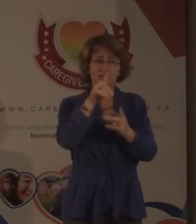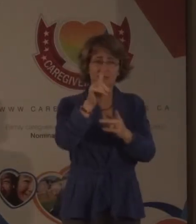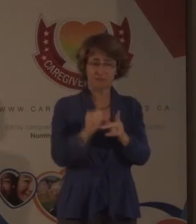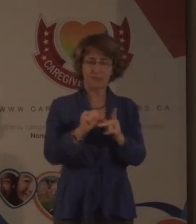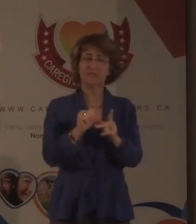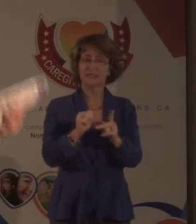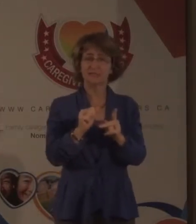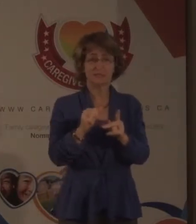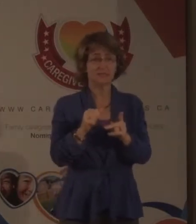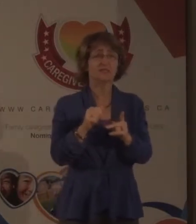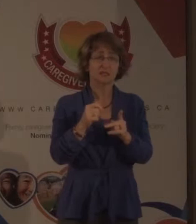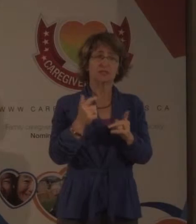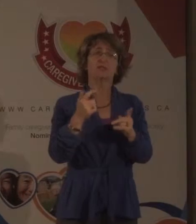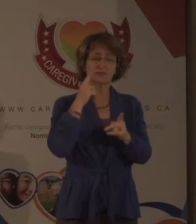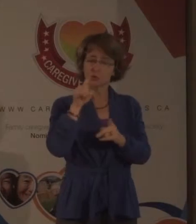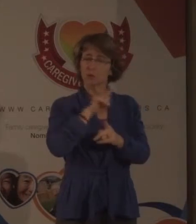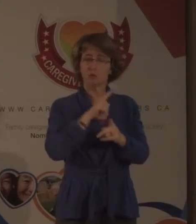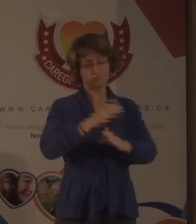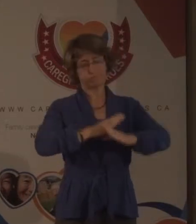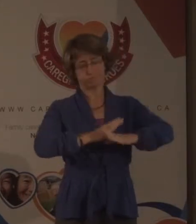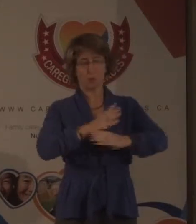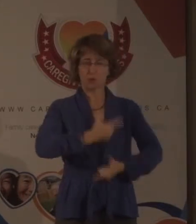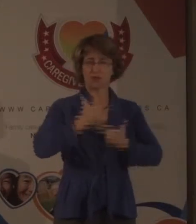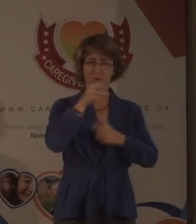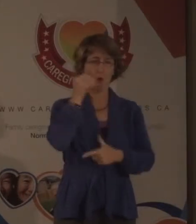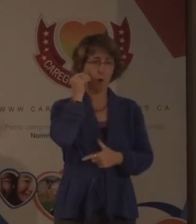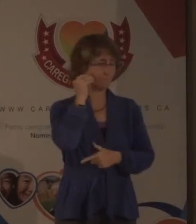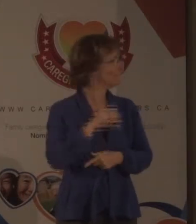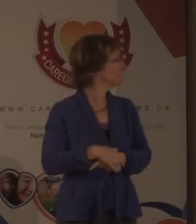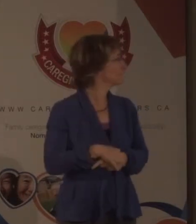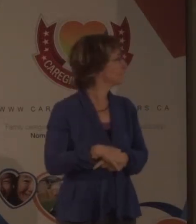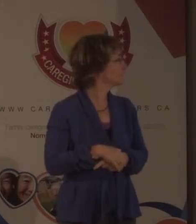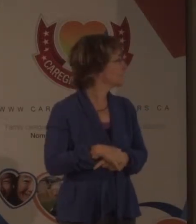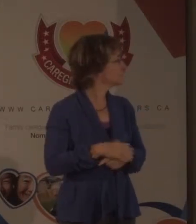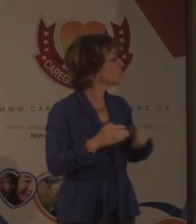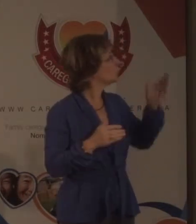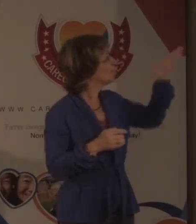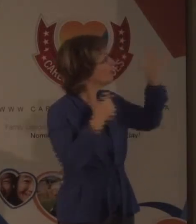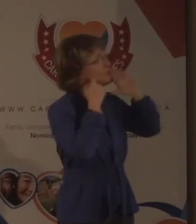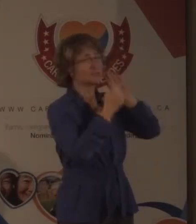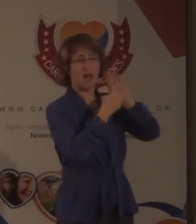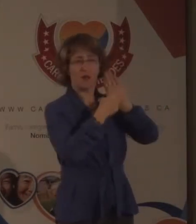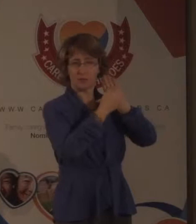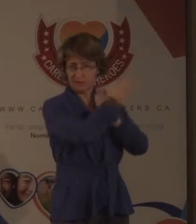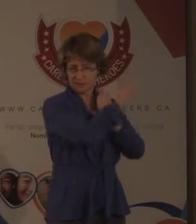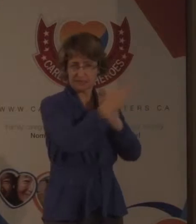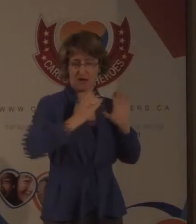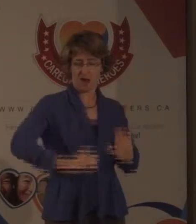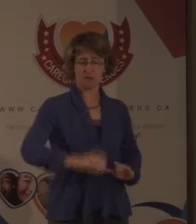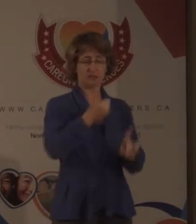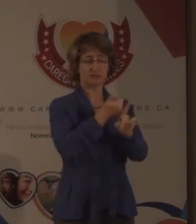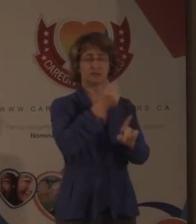live in your home and you live in the environment. So this is a client that I'm currently dealing with. She's a